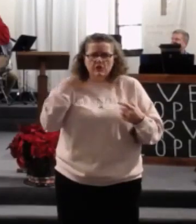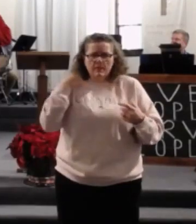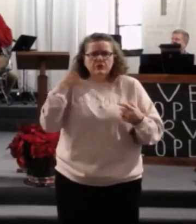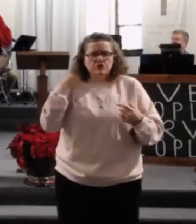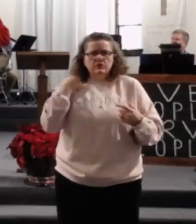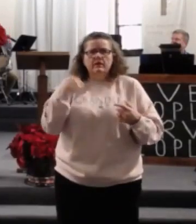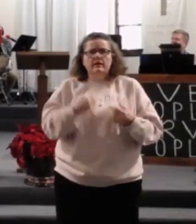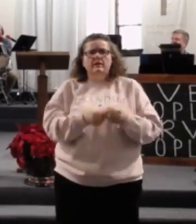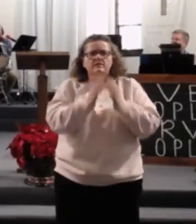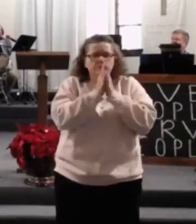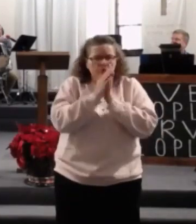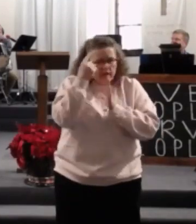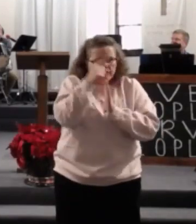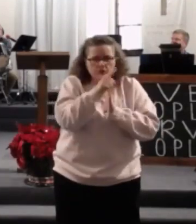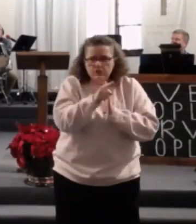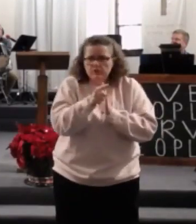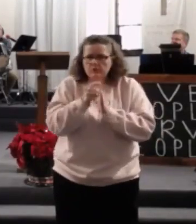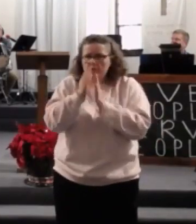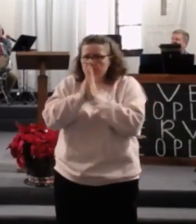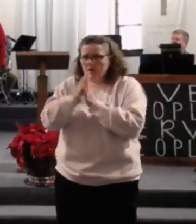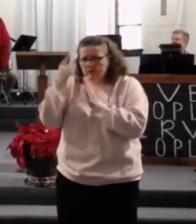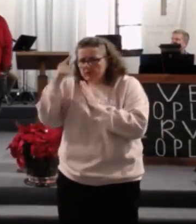for you?